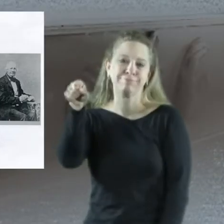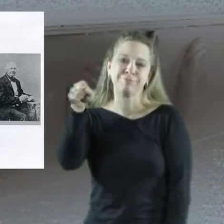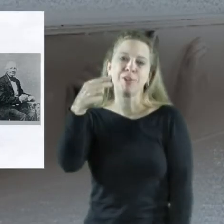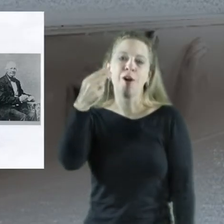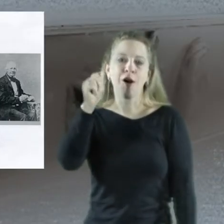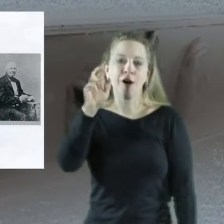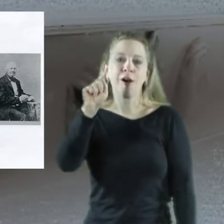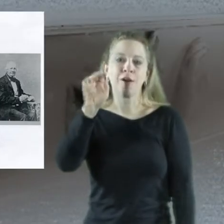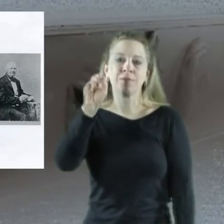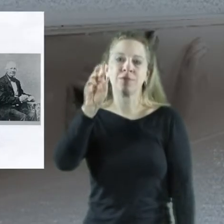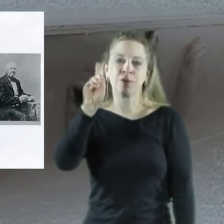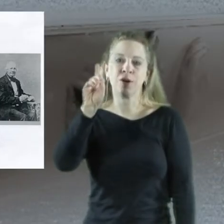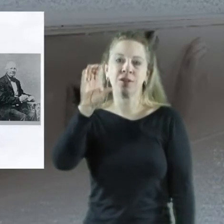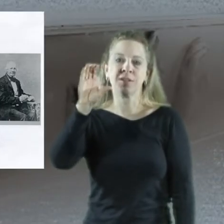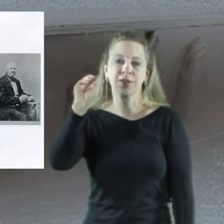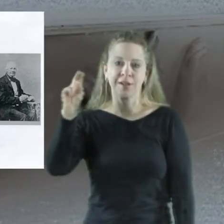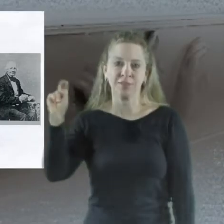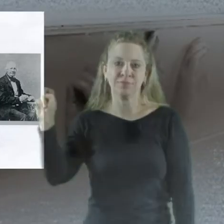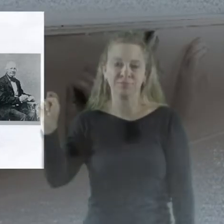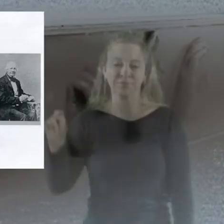Trinity College is in Hartford, Connecticut.